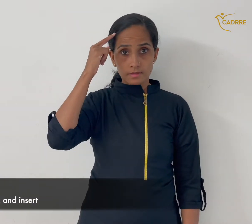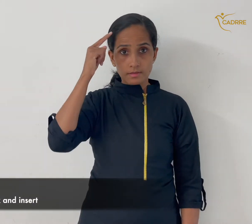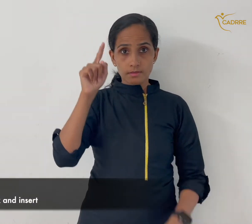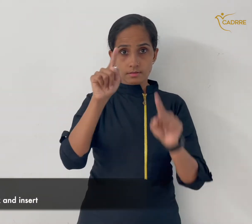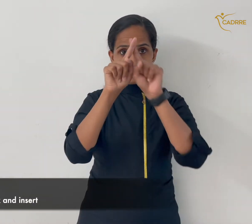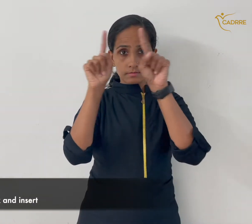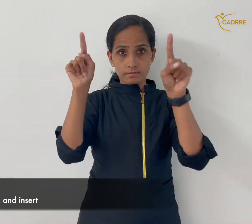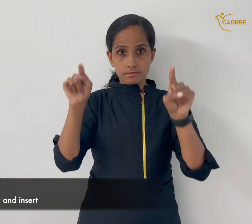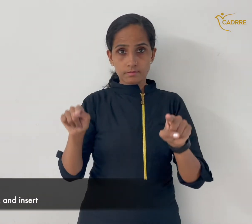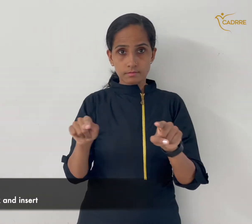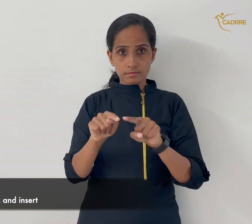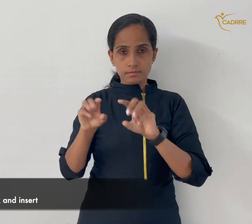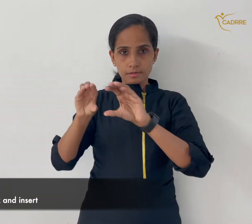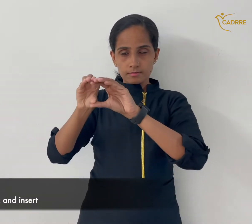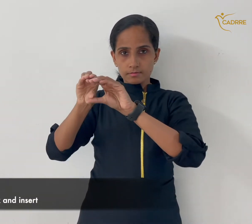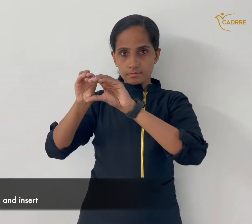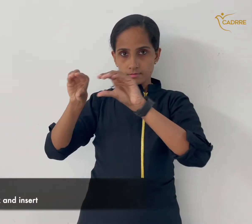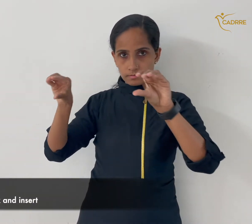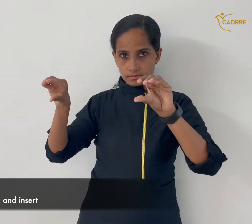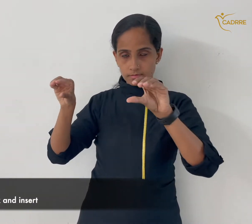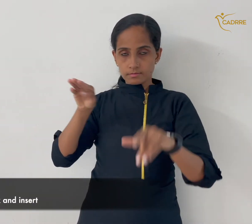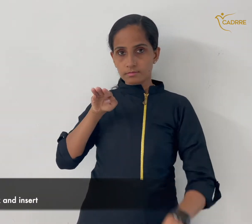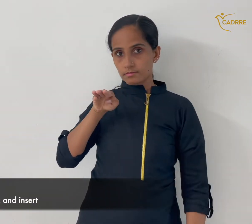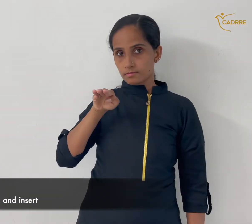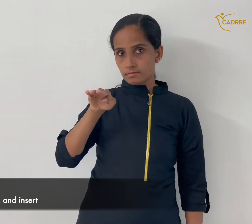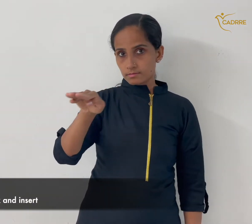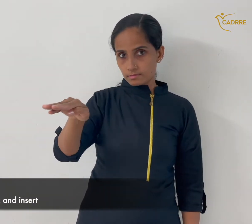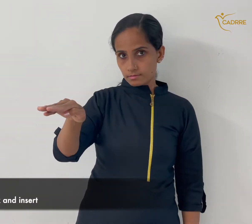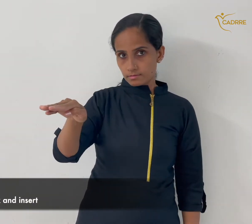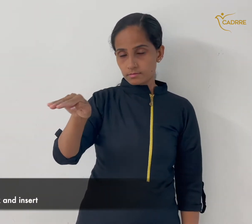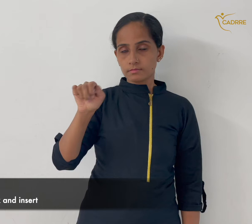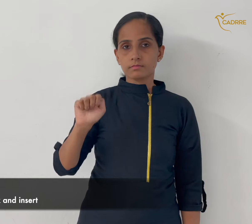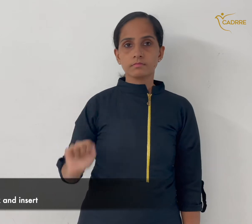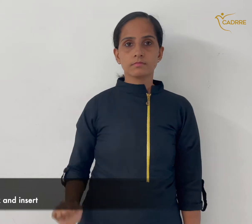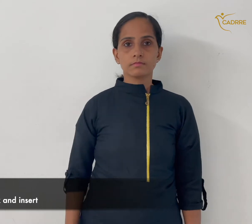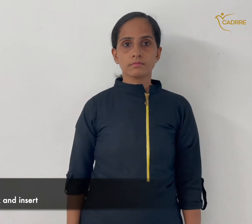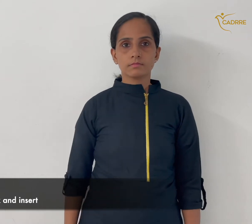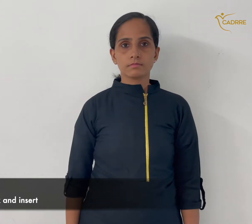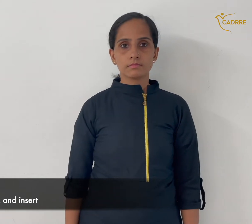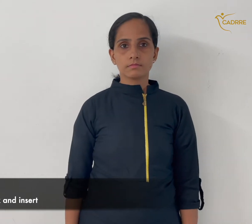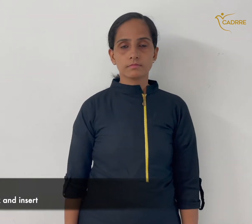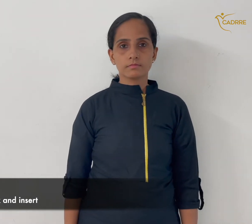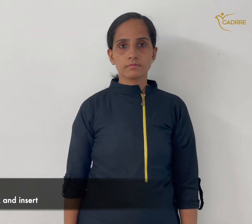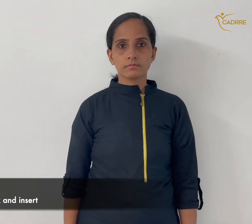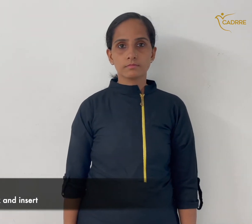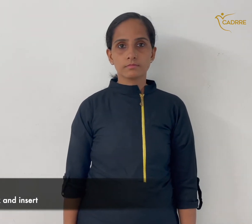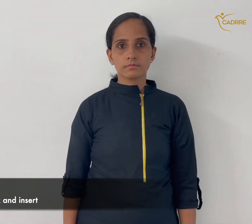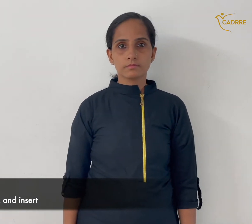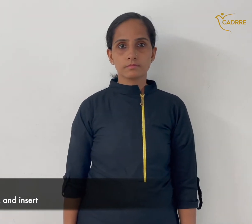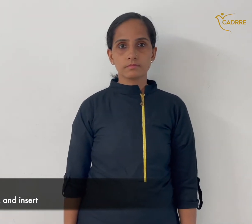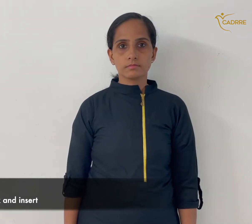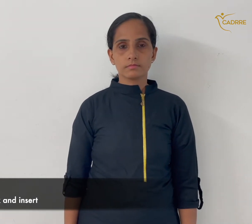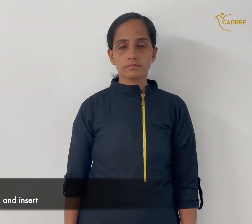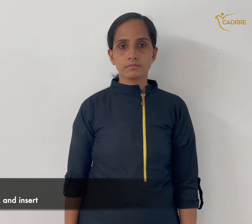floppy disk drive black and square and the box and